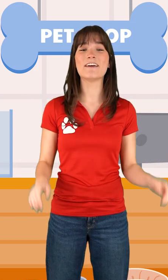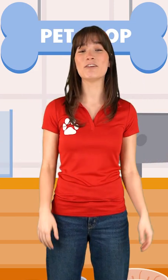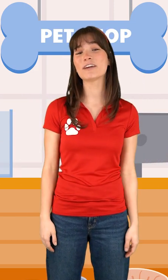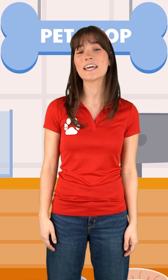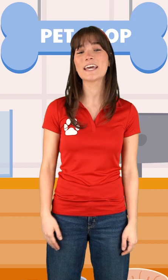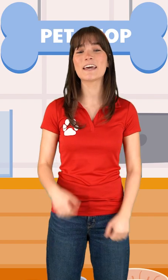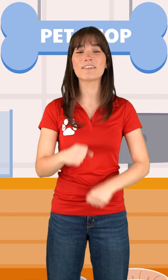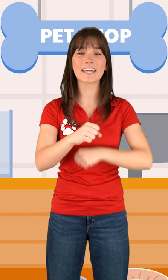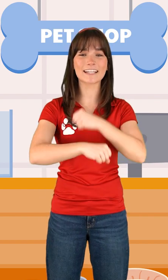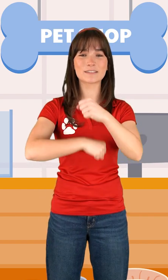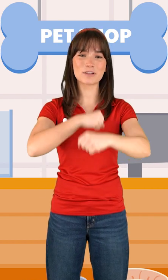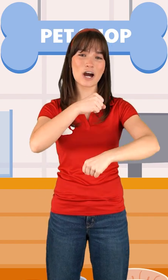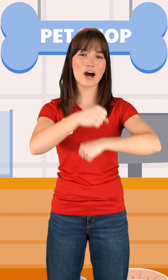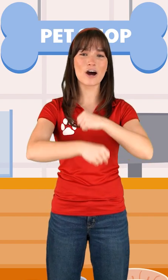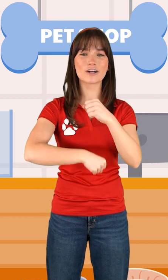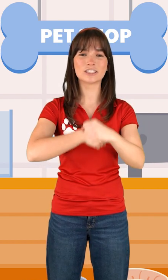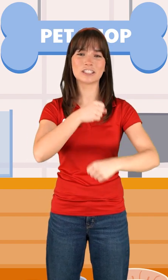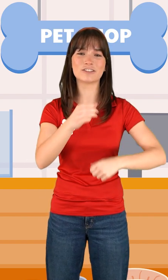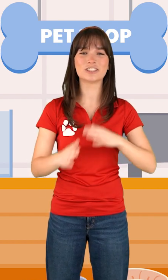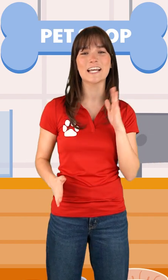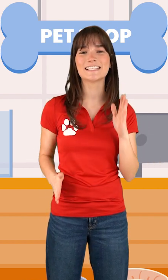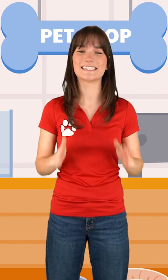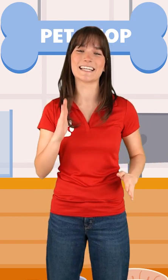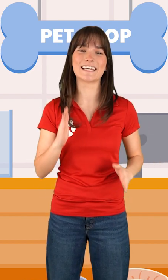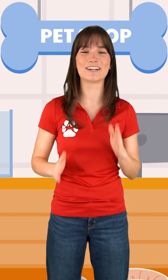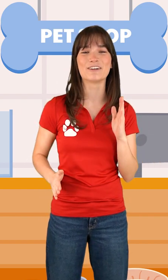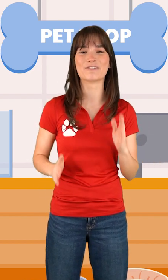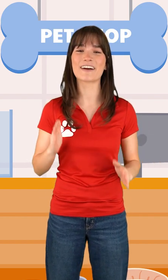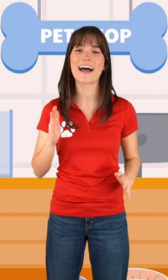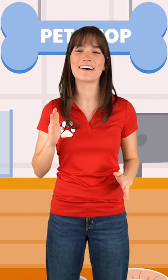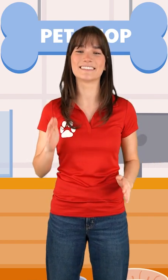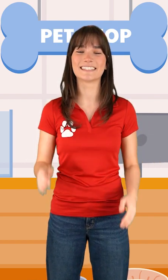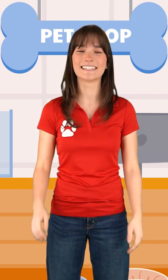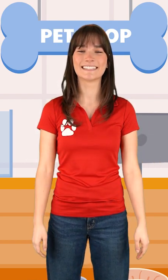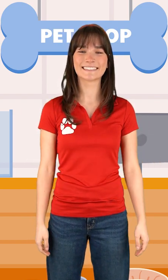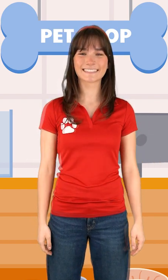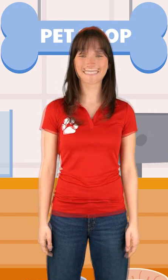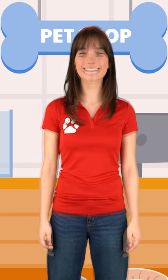you give a cat some yarn, she'll chase it around.